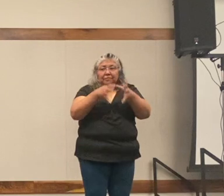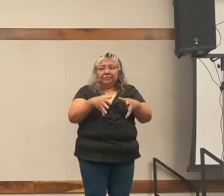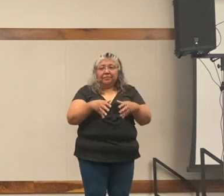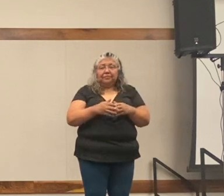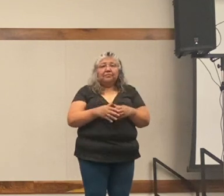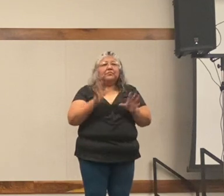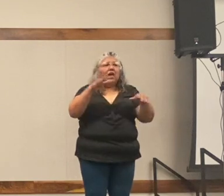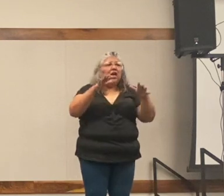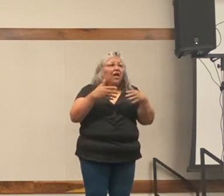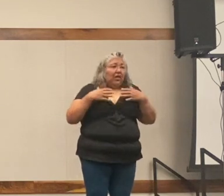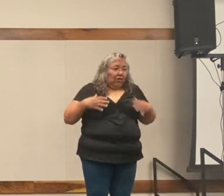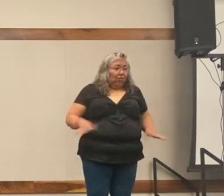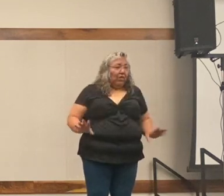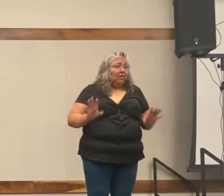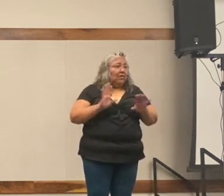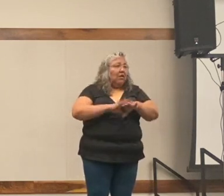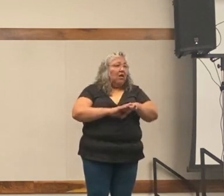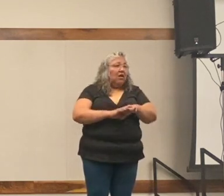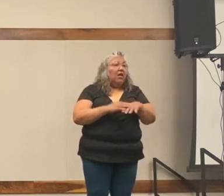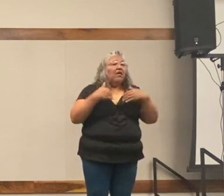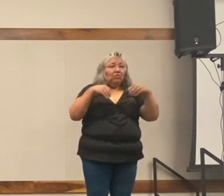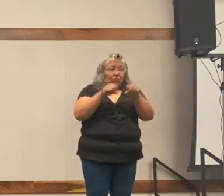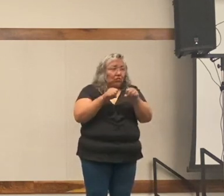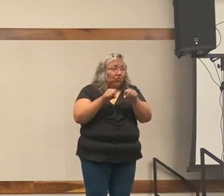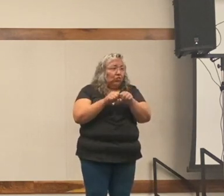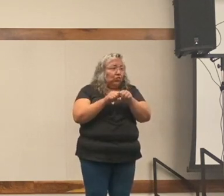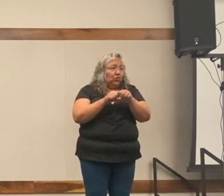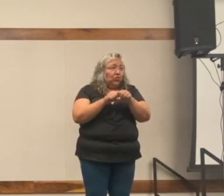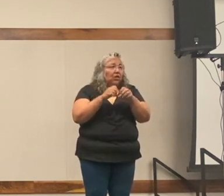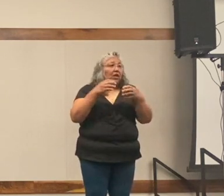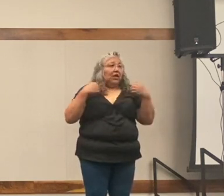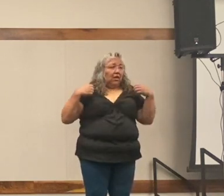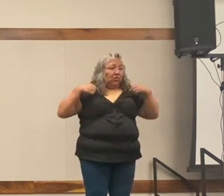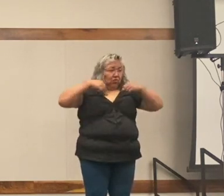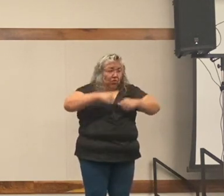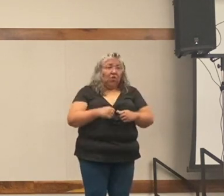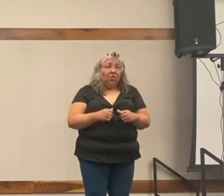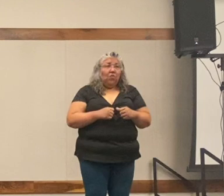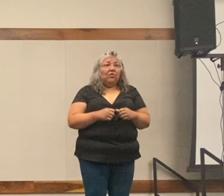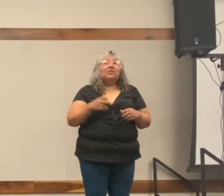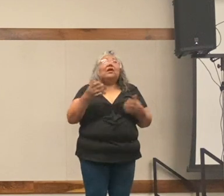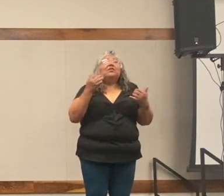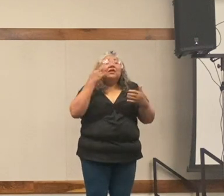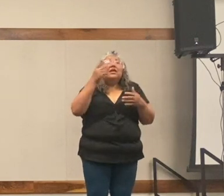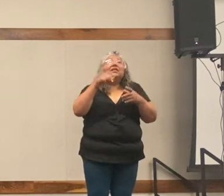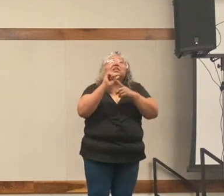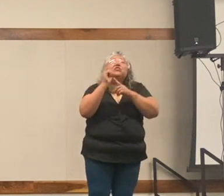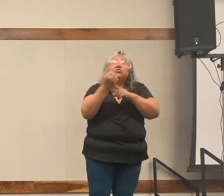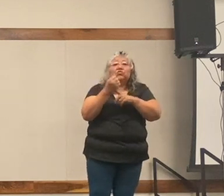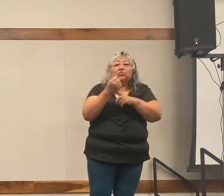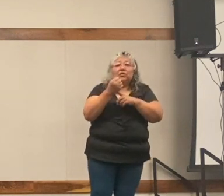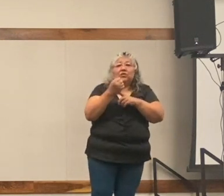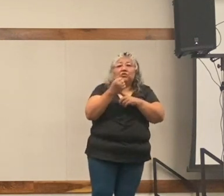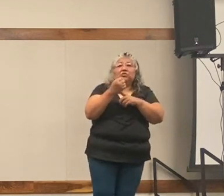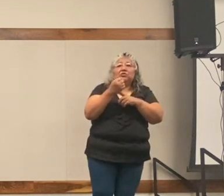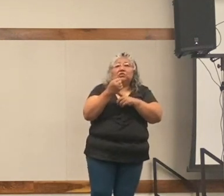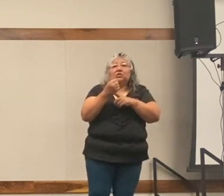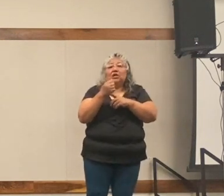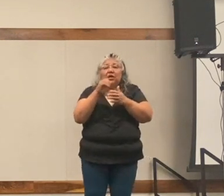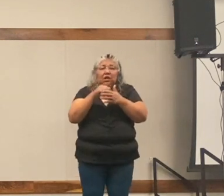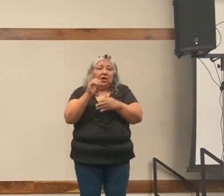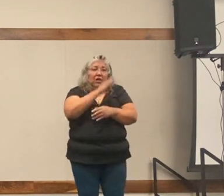hey, get dressed and put on your shoes and grab your coat. See, he's in a situation, in